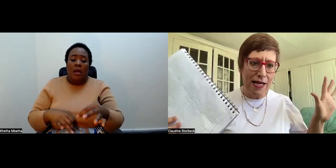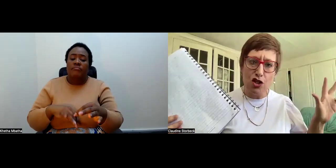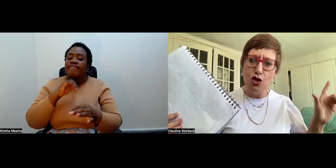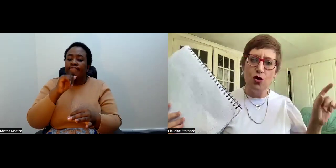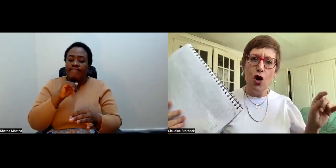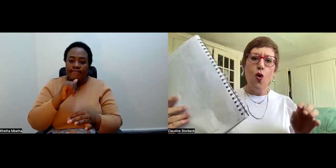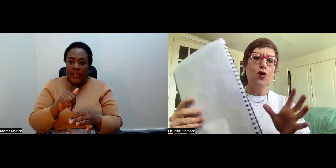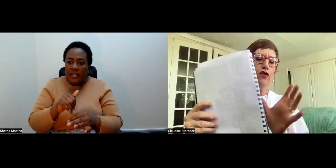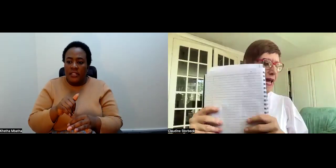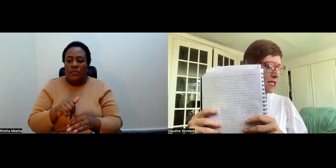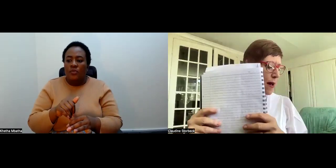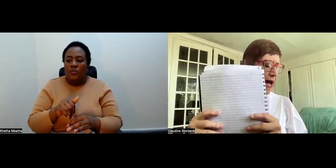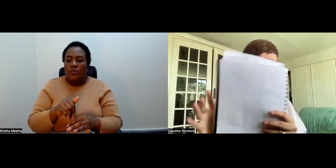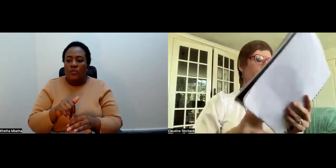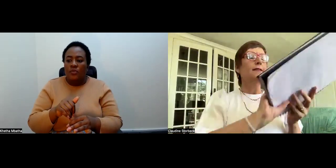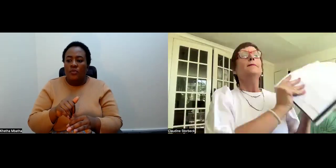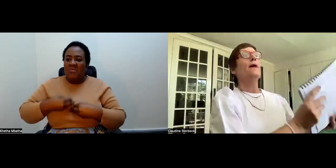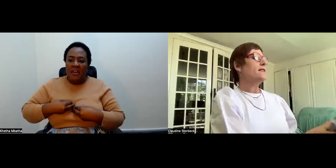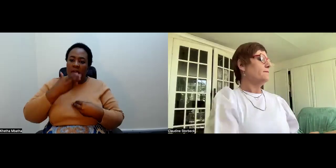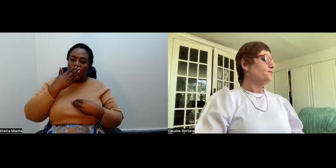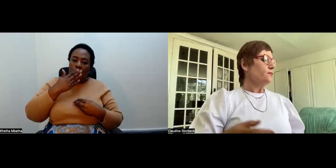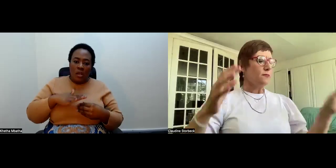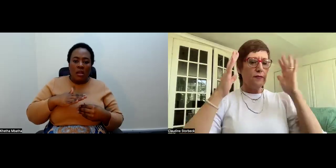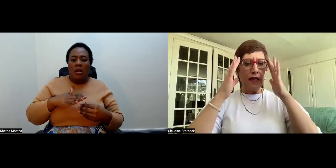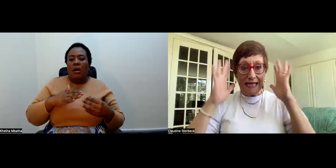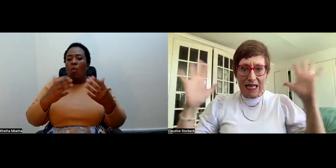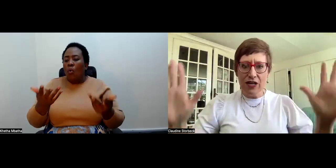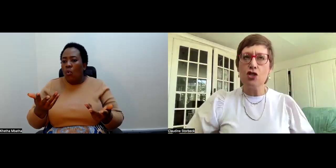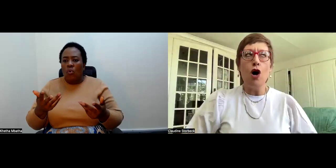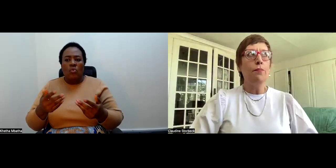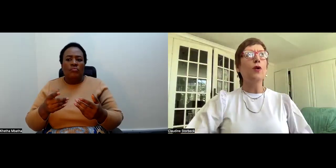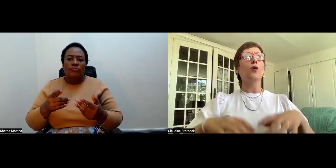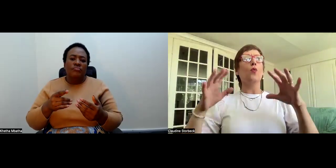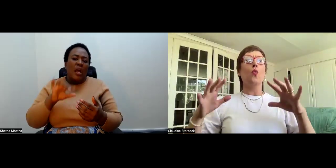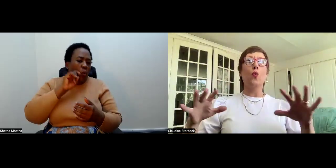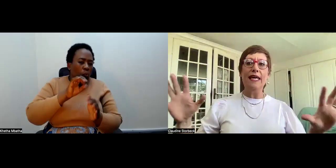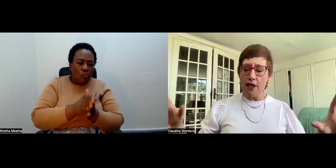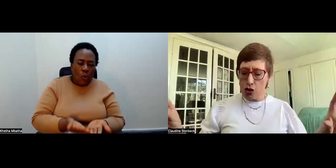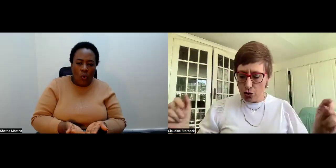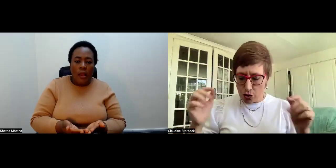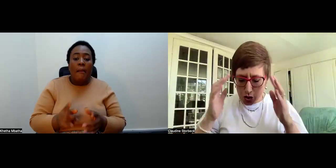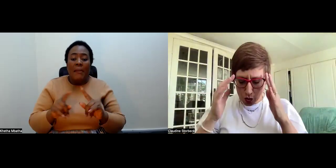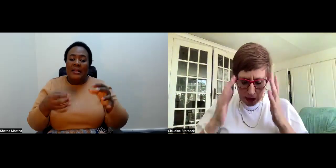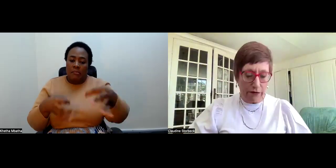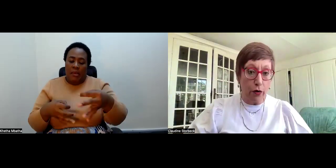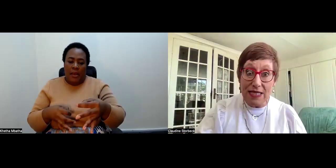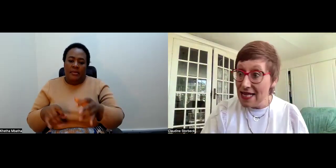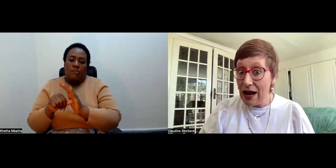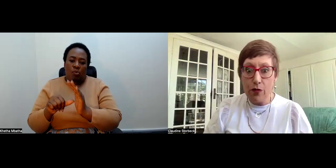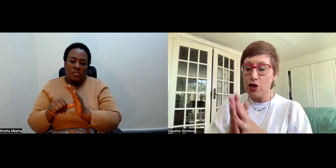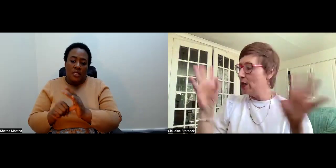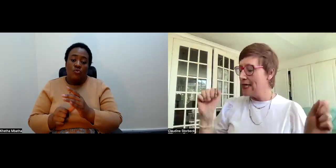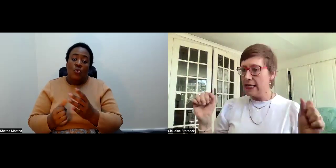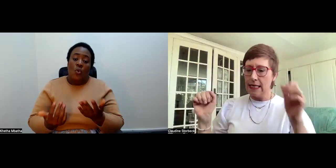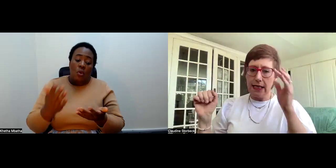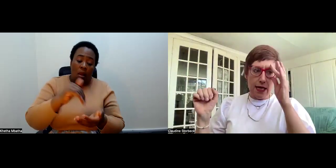someone donates you or you've got X-pads. But let's give an example. We get to school and everyone's there